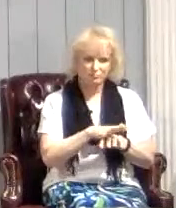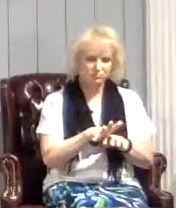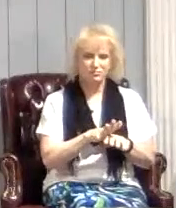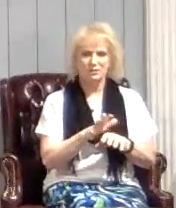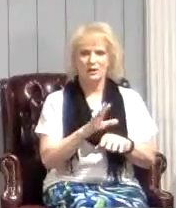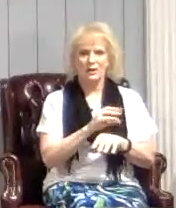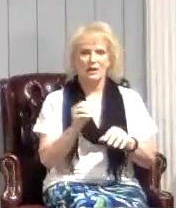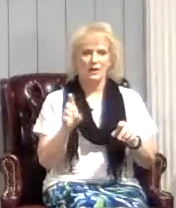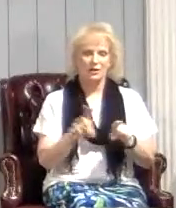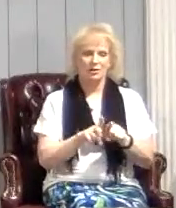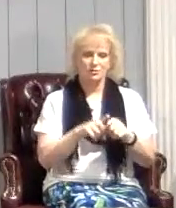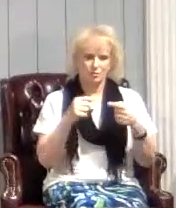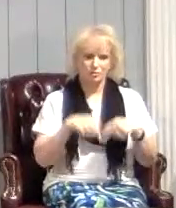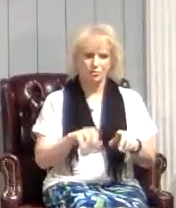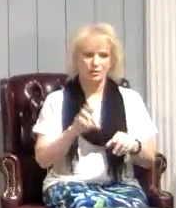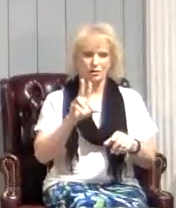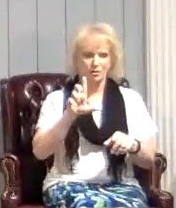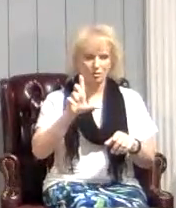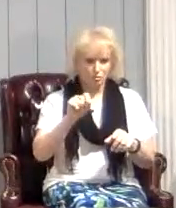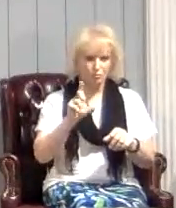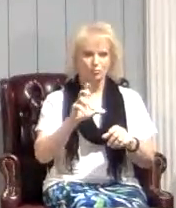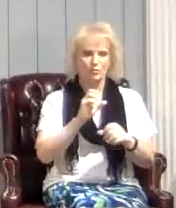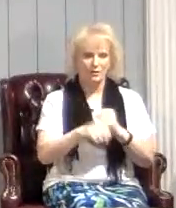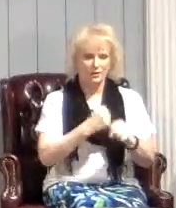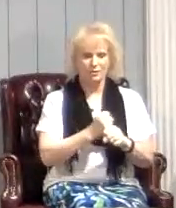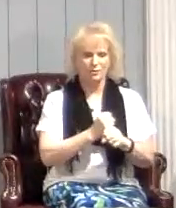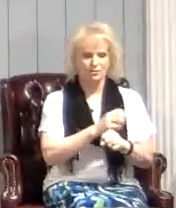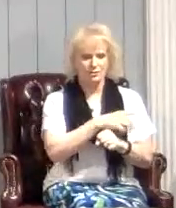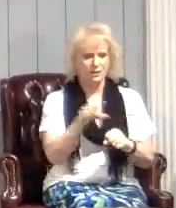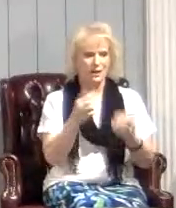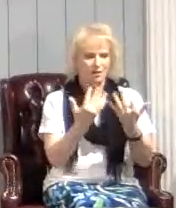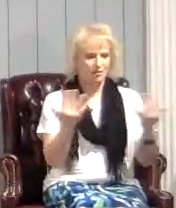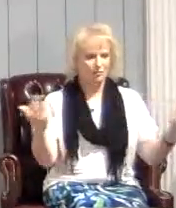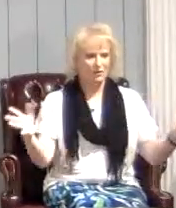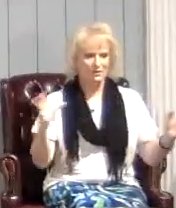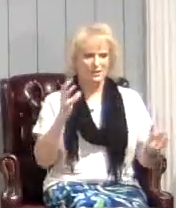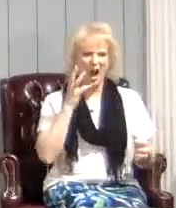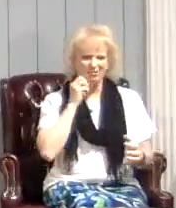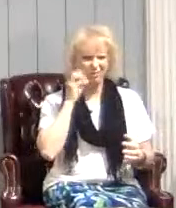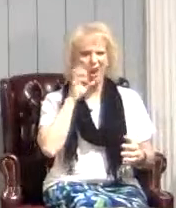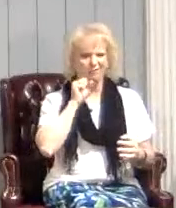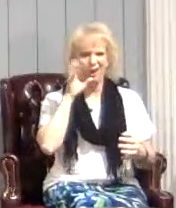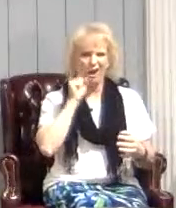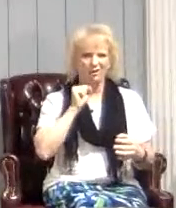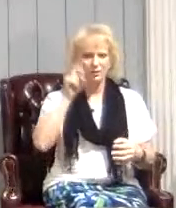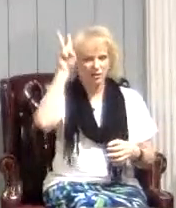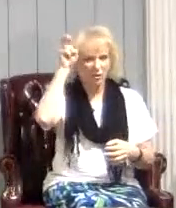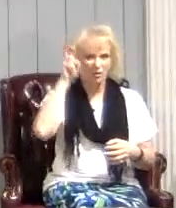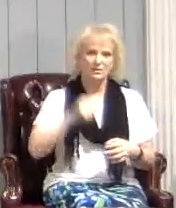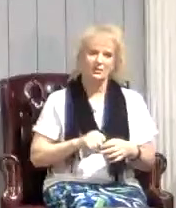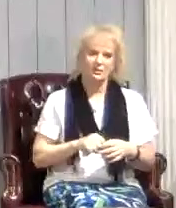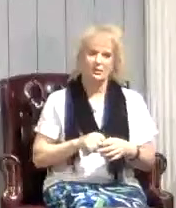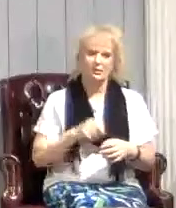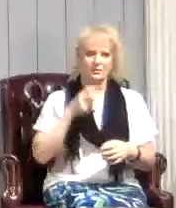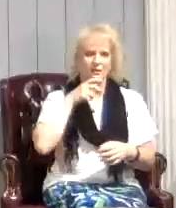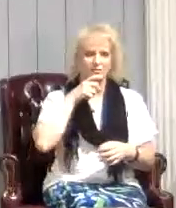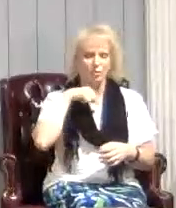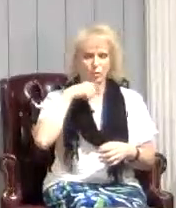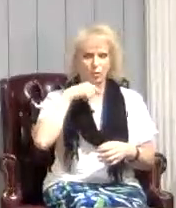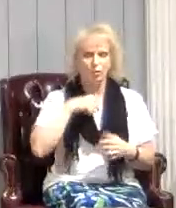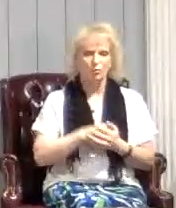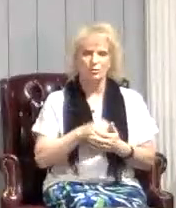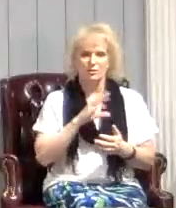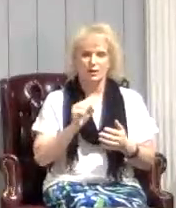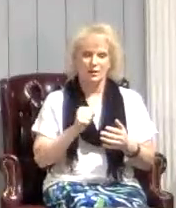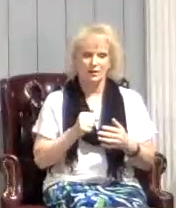20 years, that fence had been chewed on by horses and goats, and it had been climbed on by grandchildren, and it had been run into